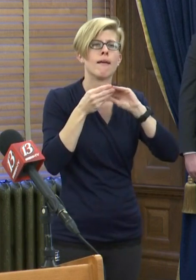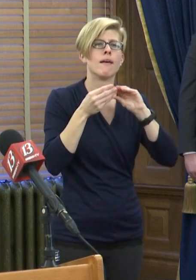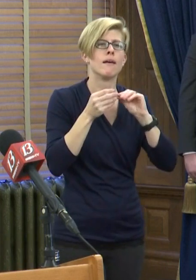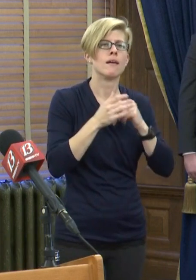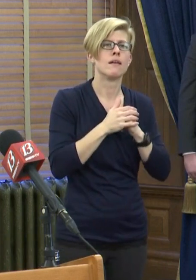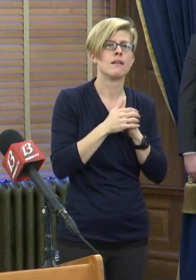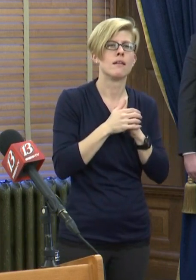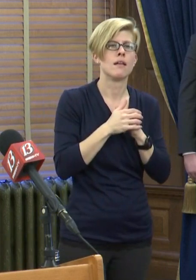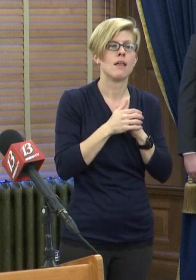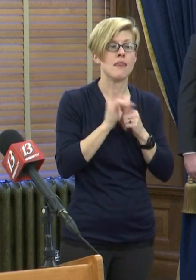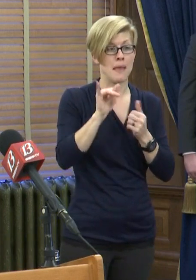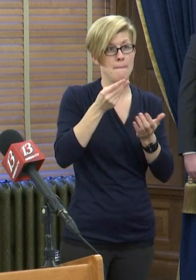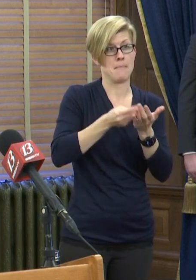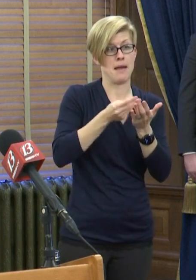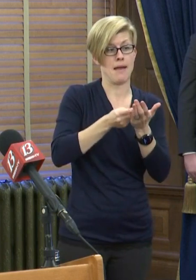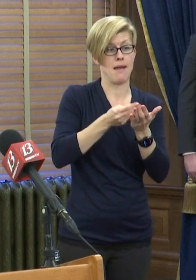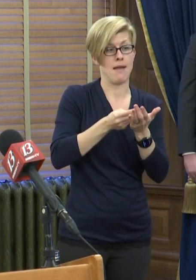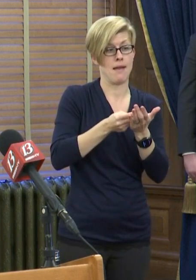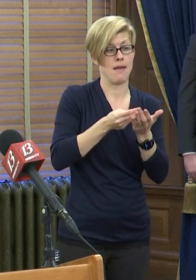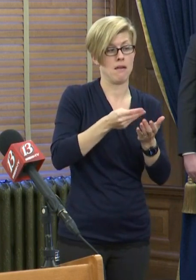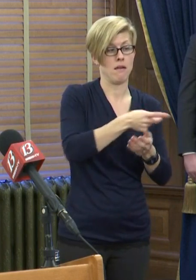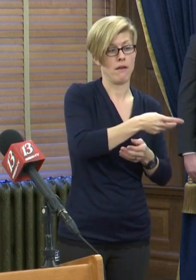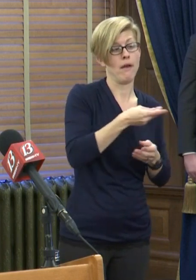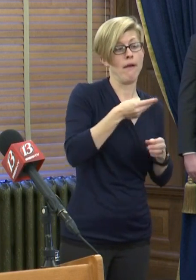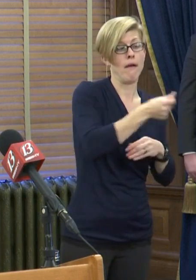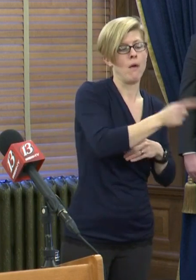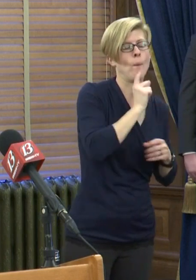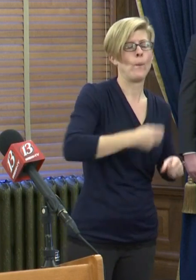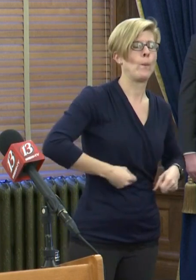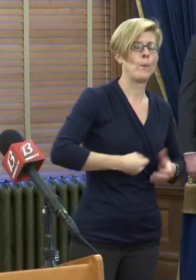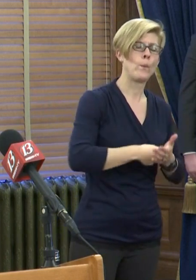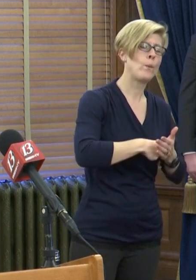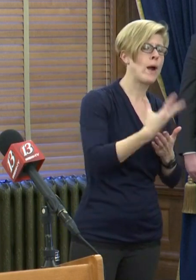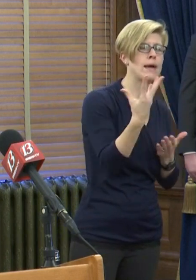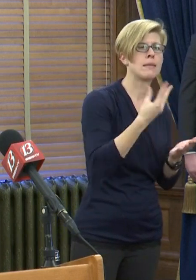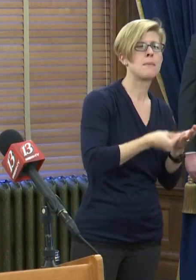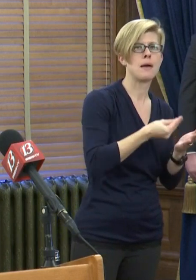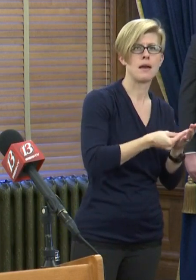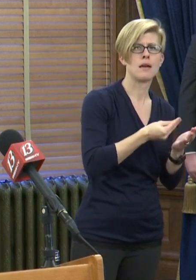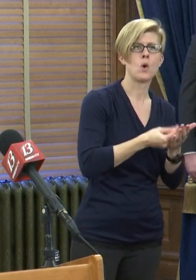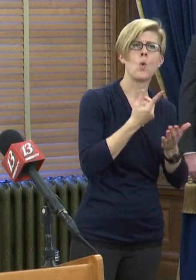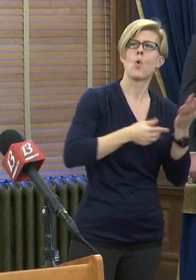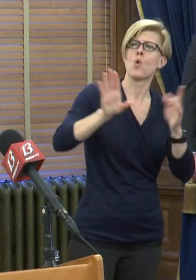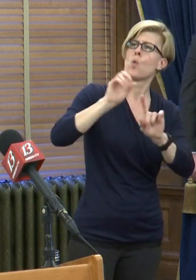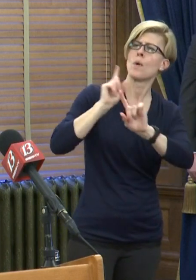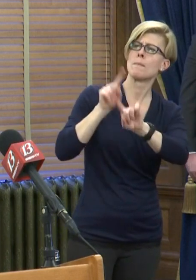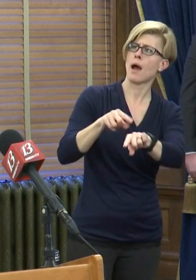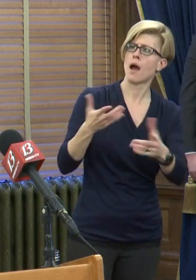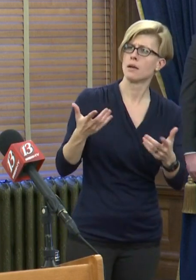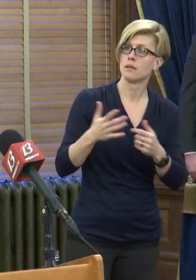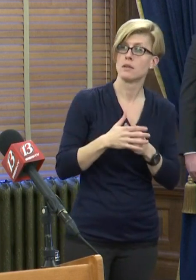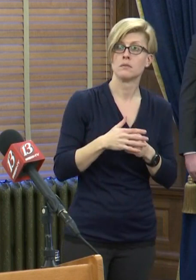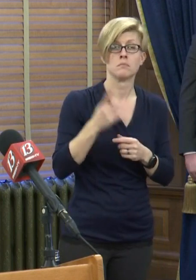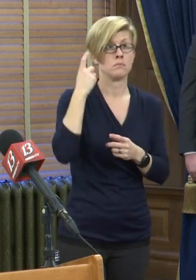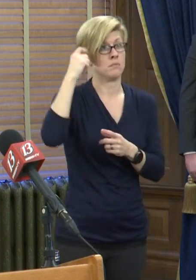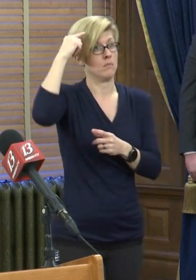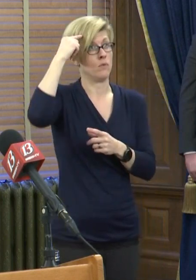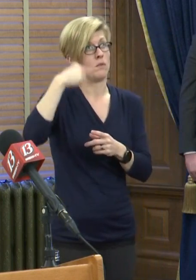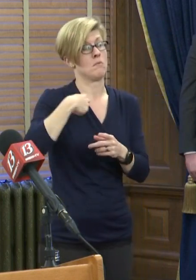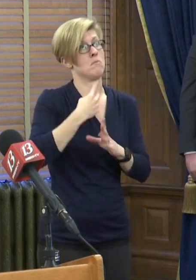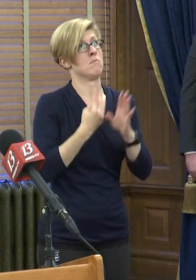basically the money was being wasted. What would you say to that? Well, what I remember